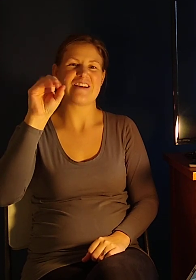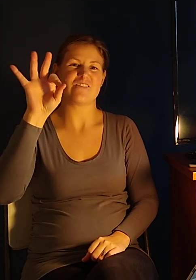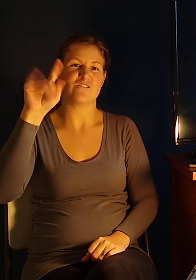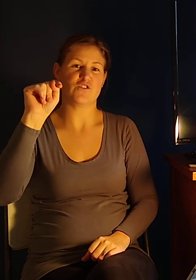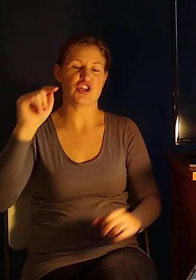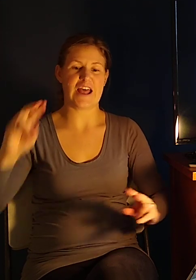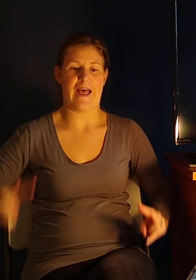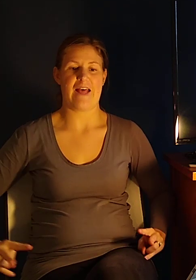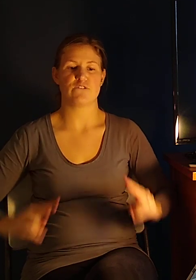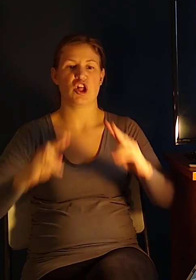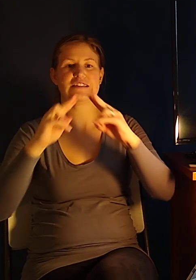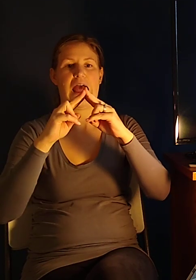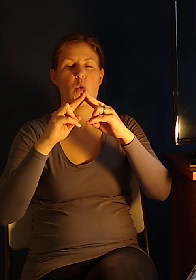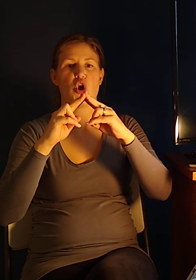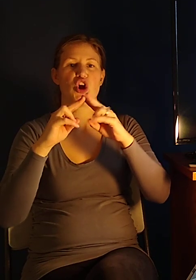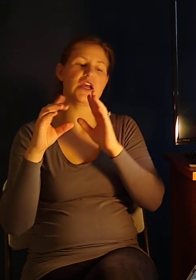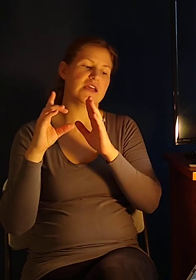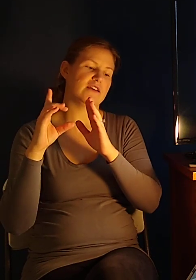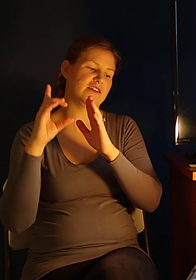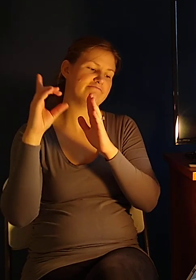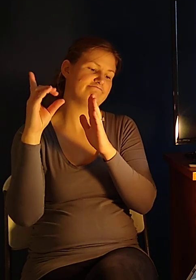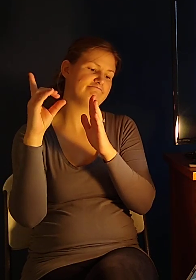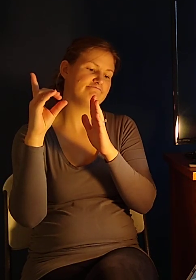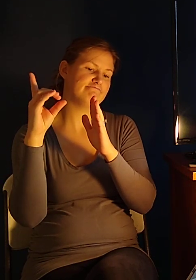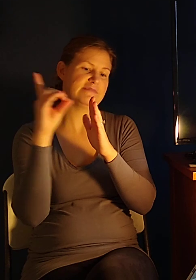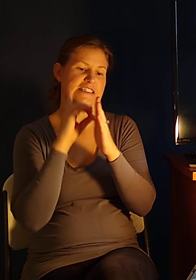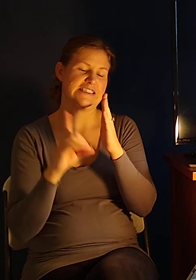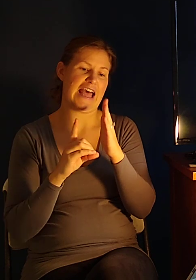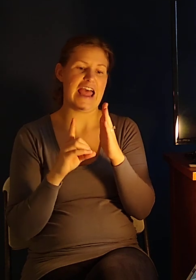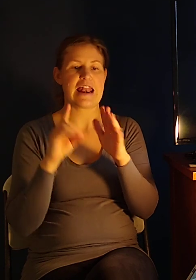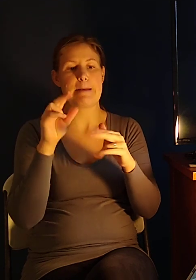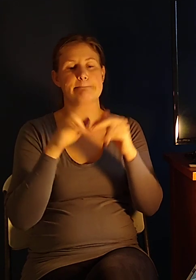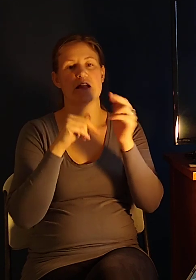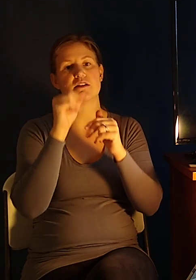Tower, designed and built by civil engineer Gustave Eiffel,